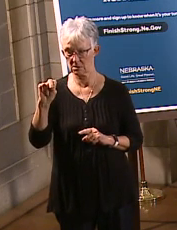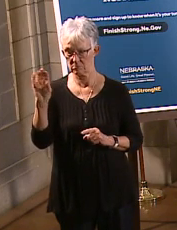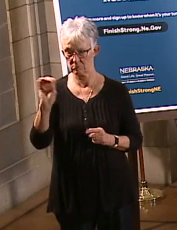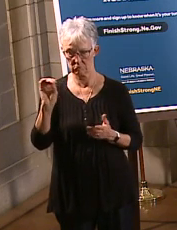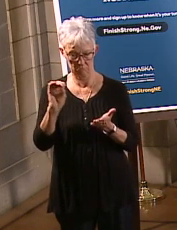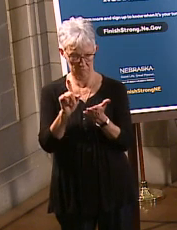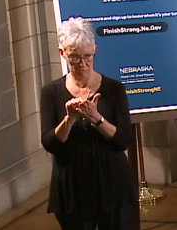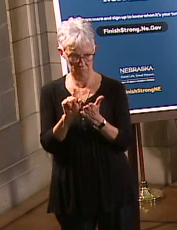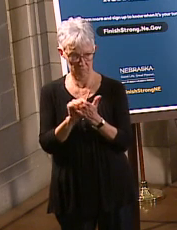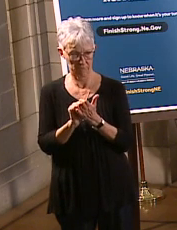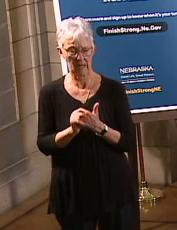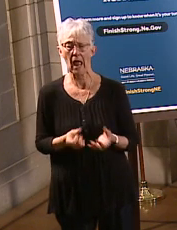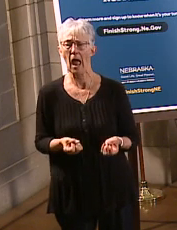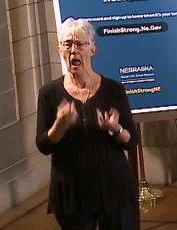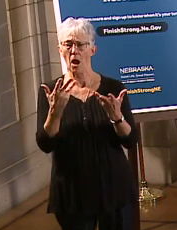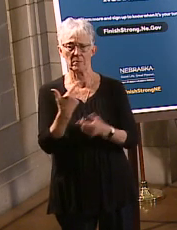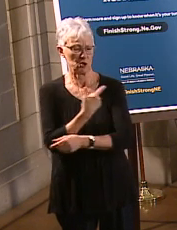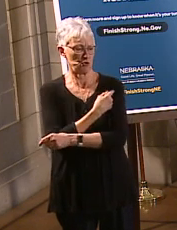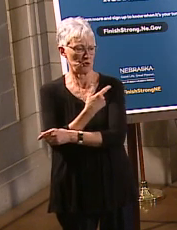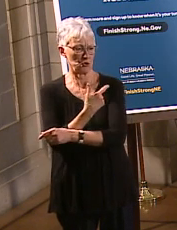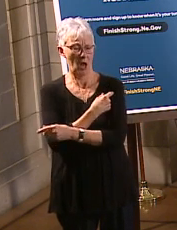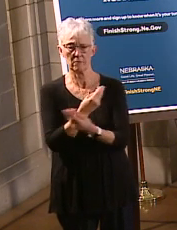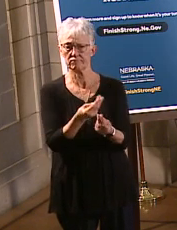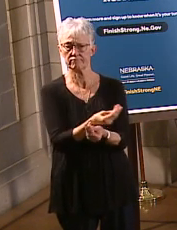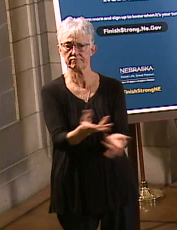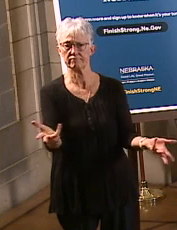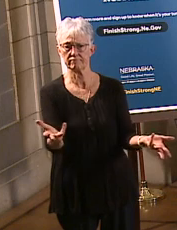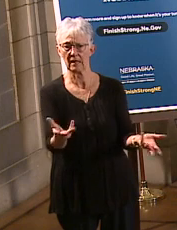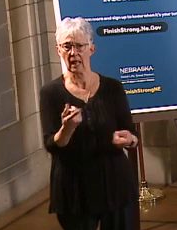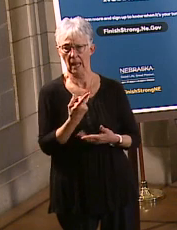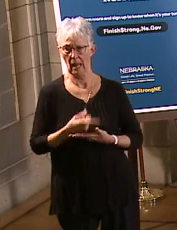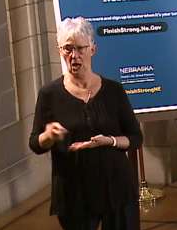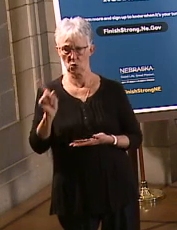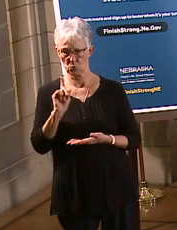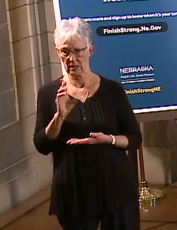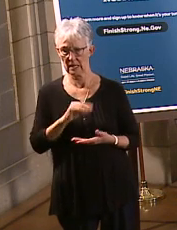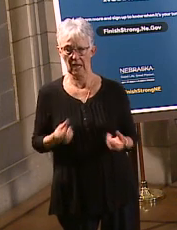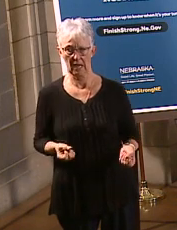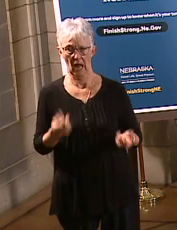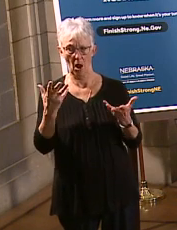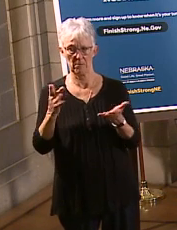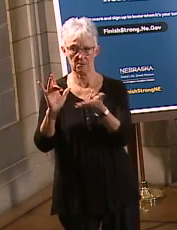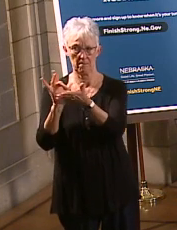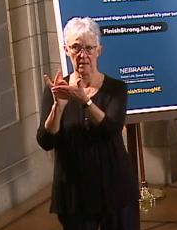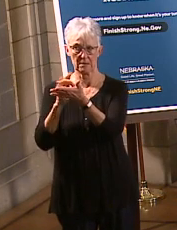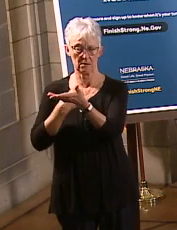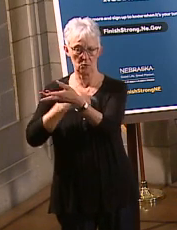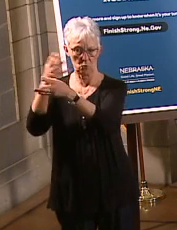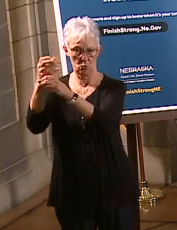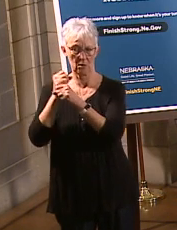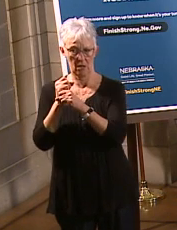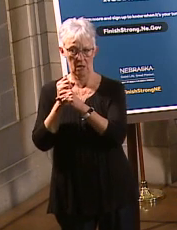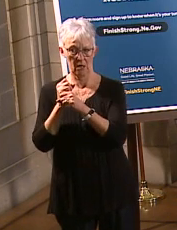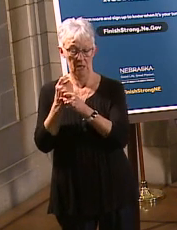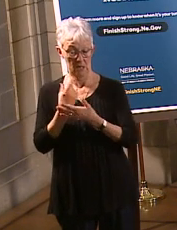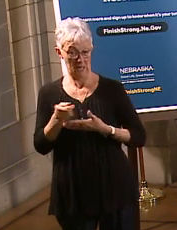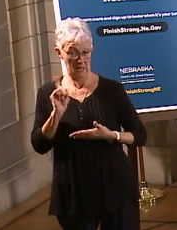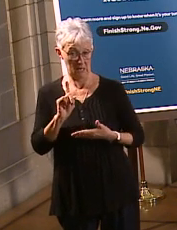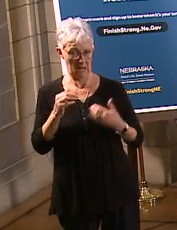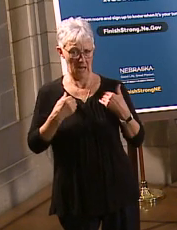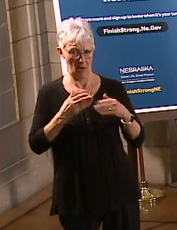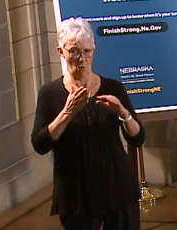updates on how many shots were given last week and the supply of vaccine for this? So last week, we were able to do over 90,000